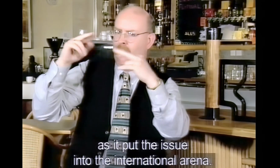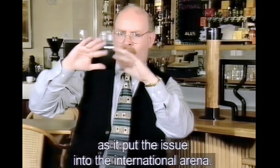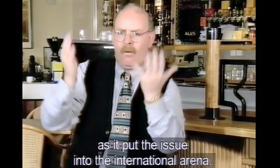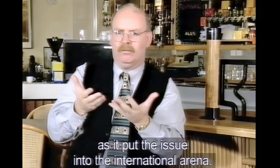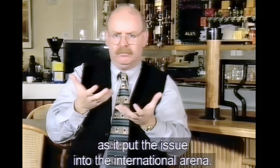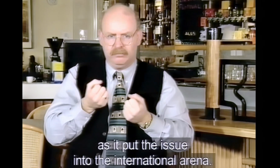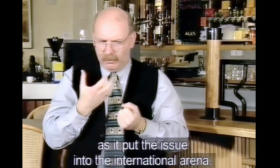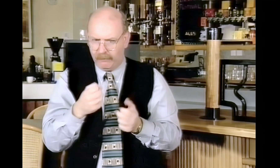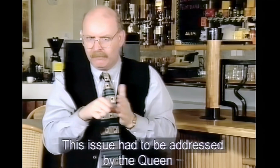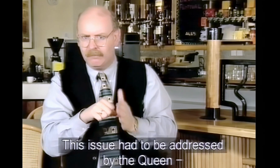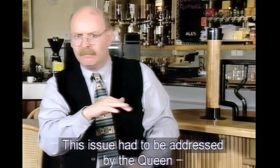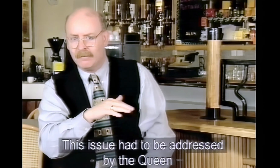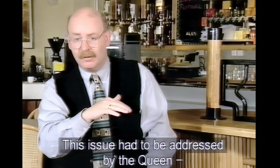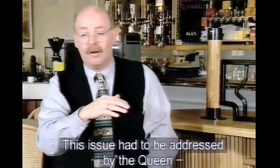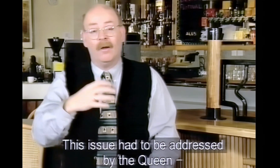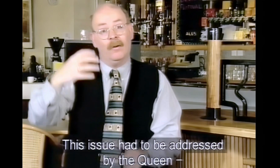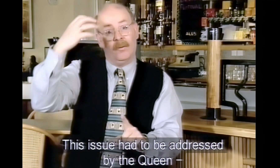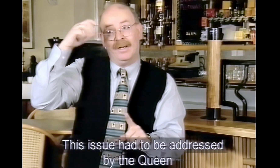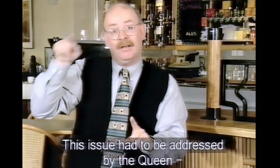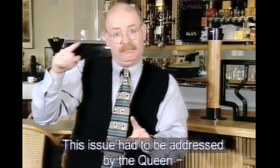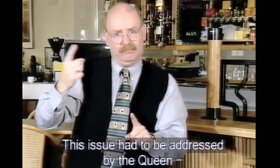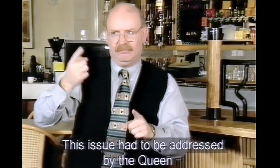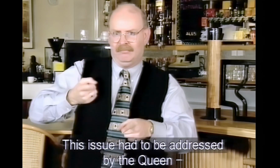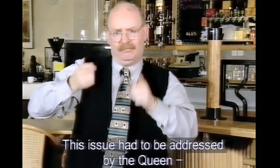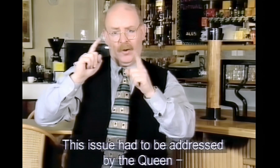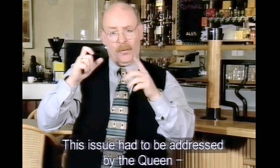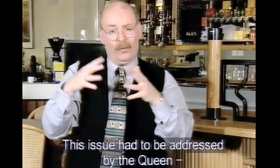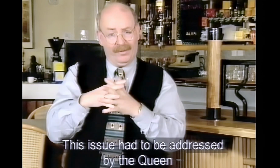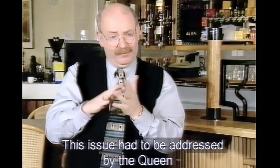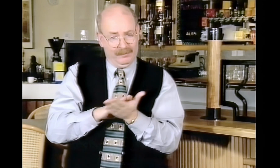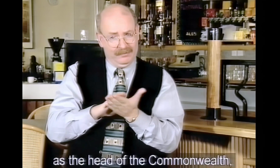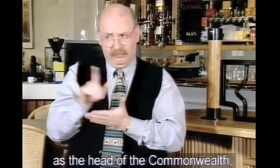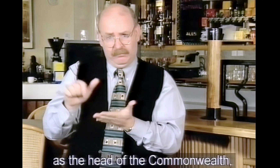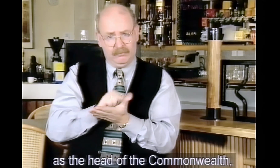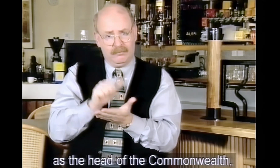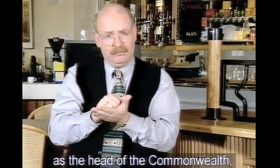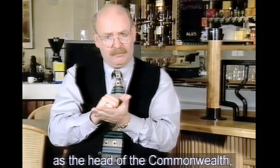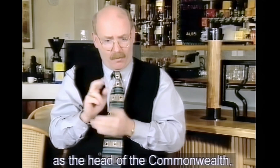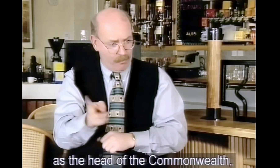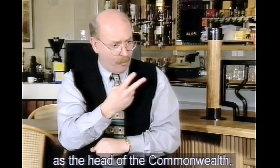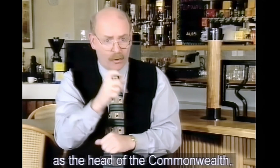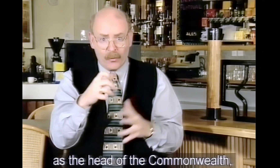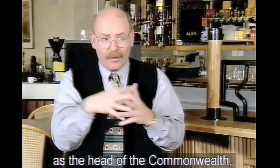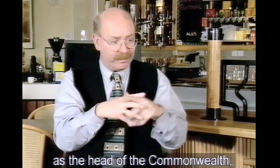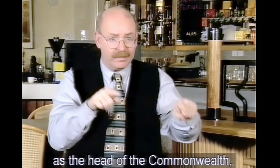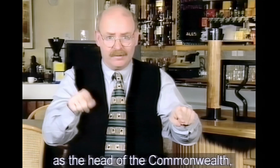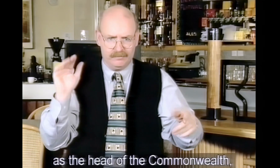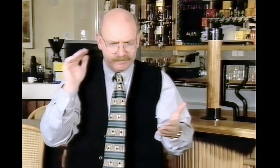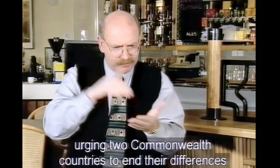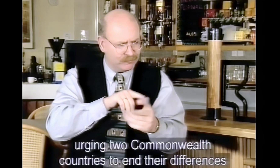arena. This was an issue that had to be addressed by the Queen. She is, after all, head of the Commonwealth, and urging two Commonwealth countries to